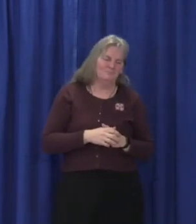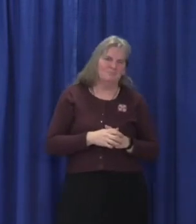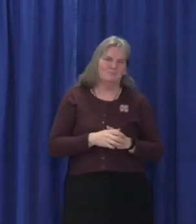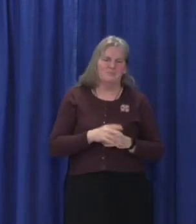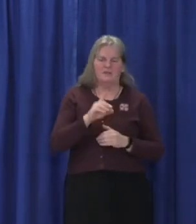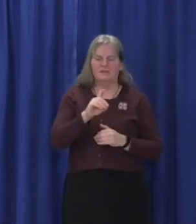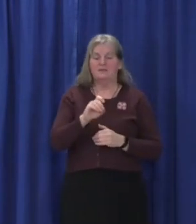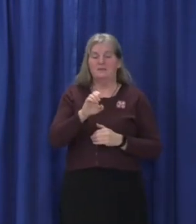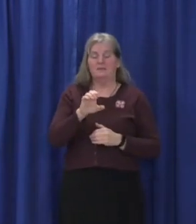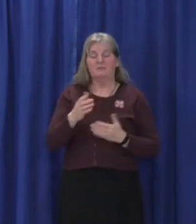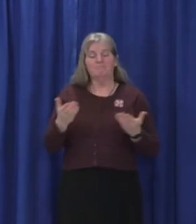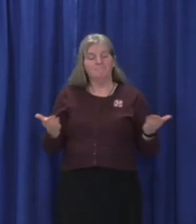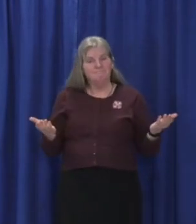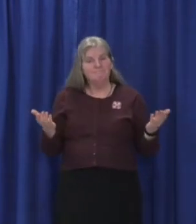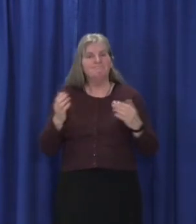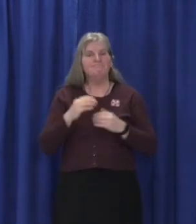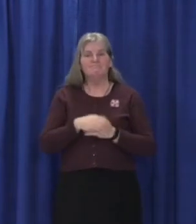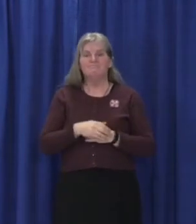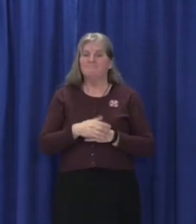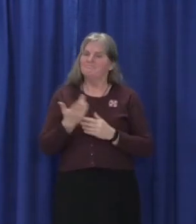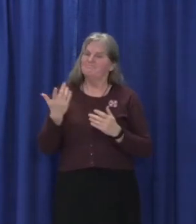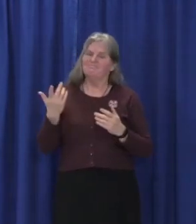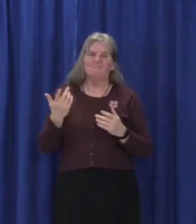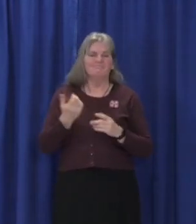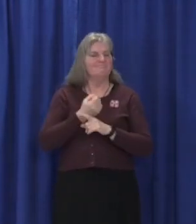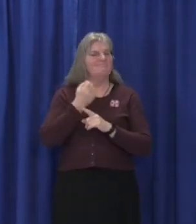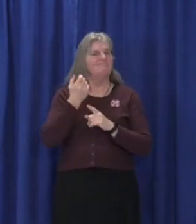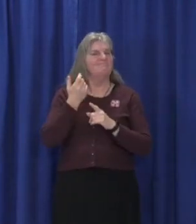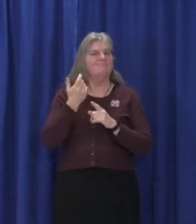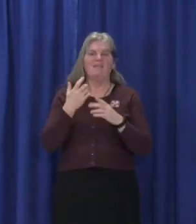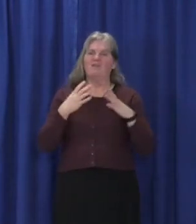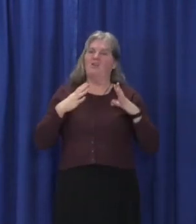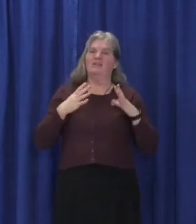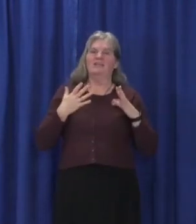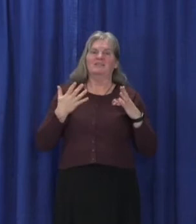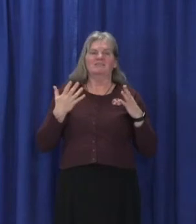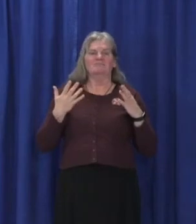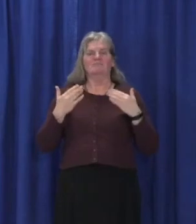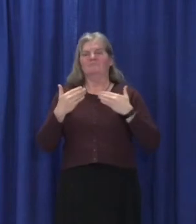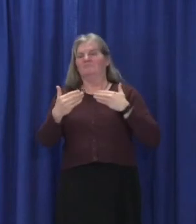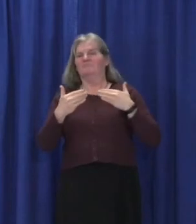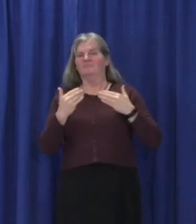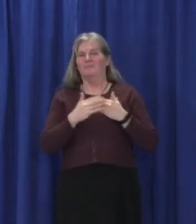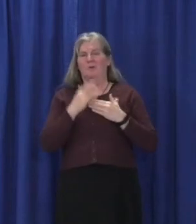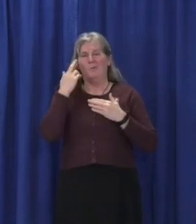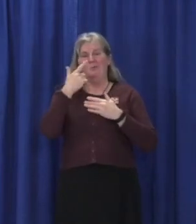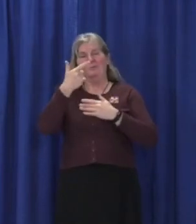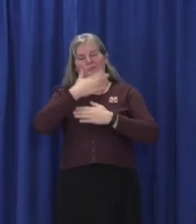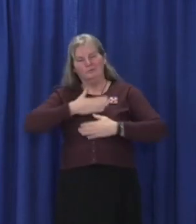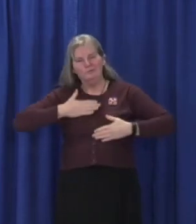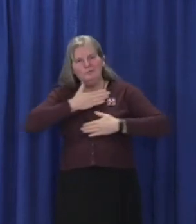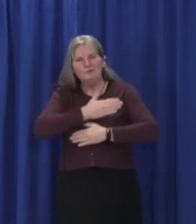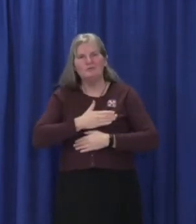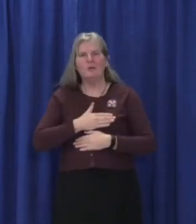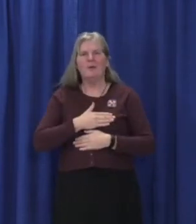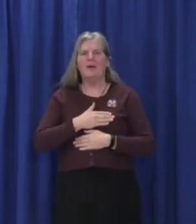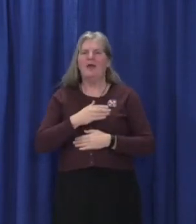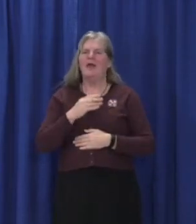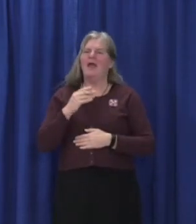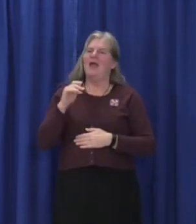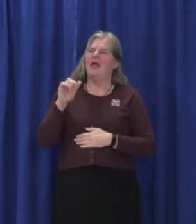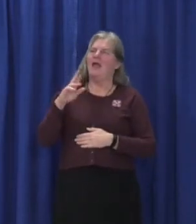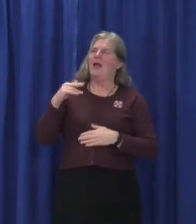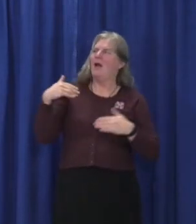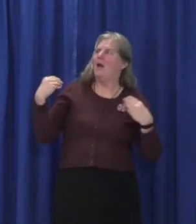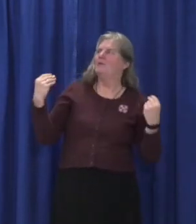December is obviously in full swing. I hope everyone is enjoying the brisk air, the fresh